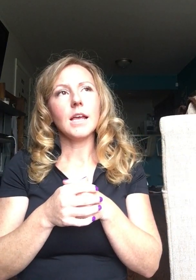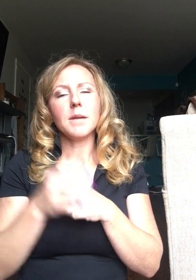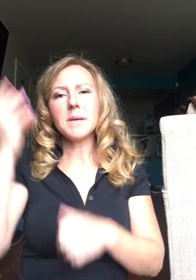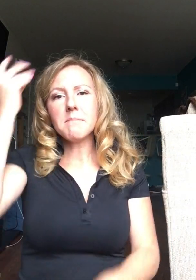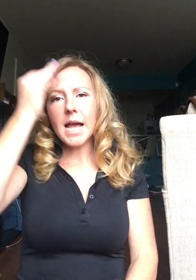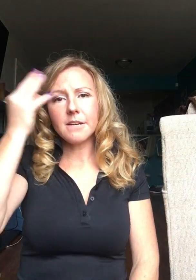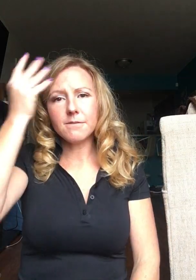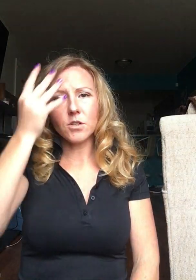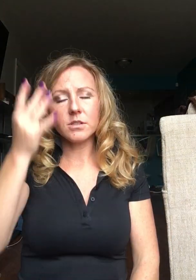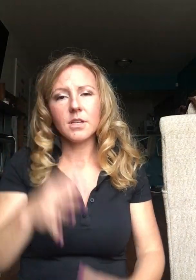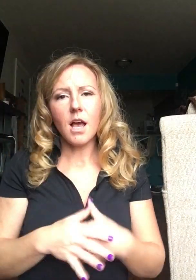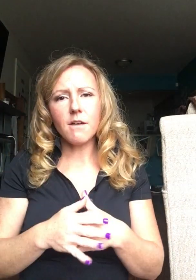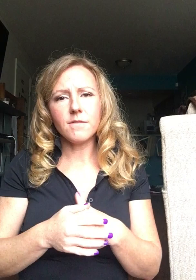and be mindful of,